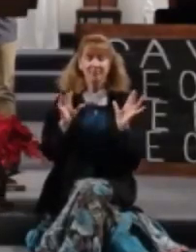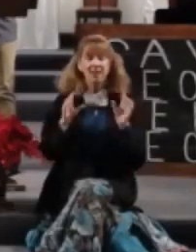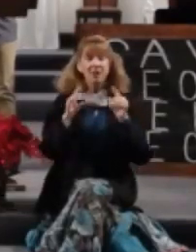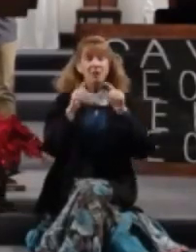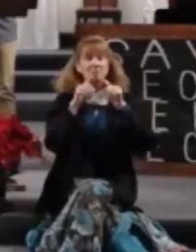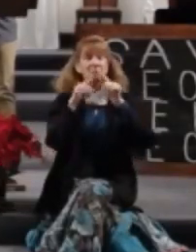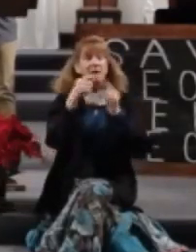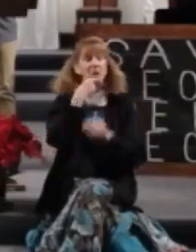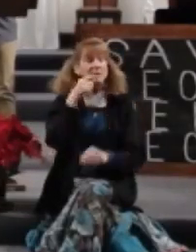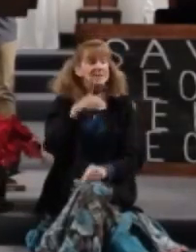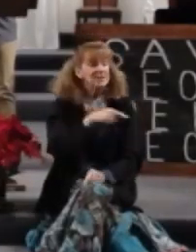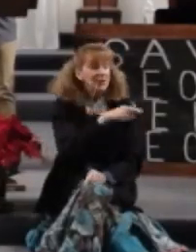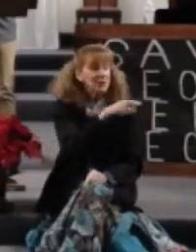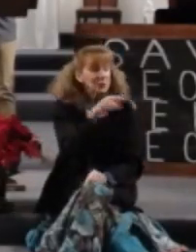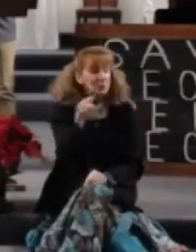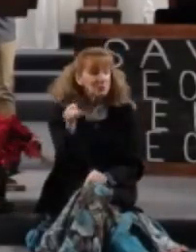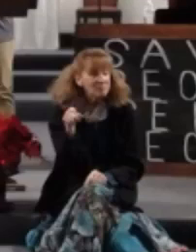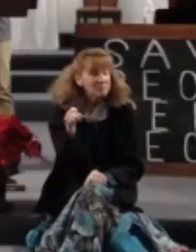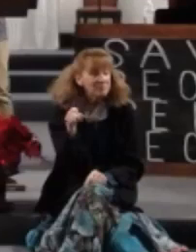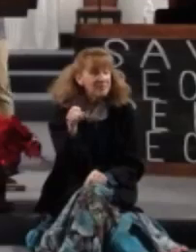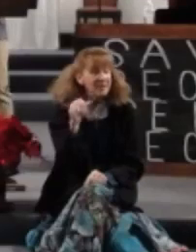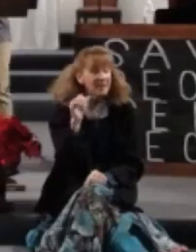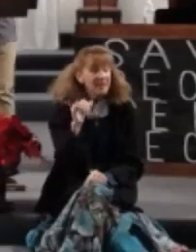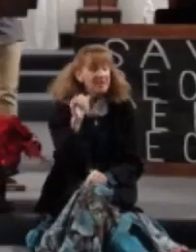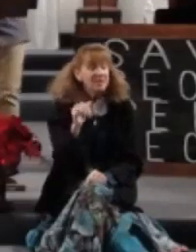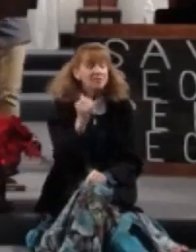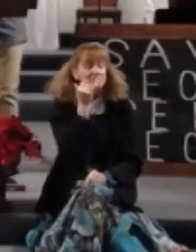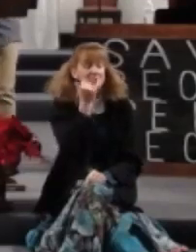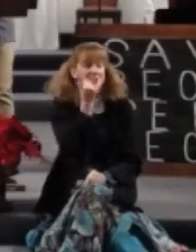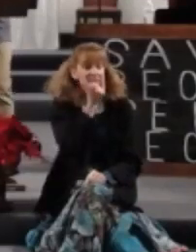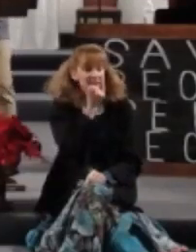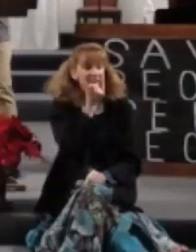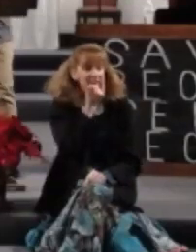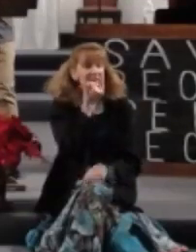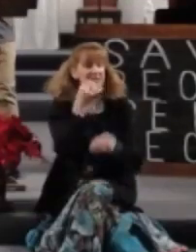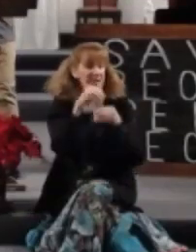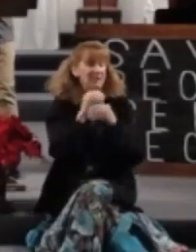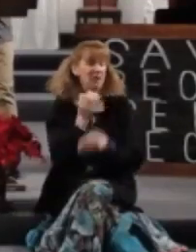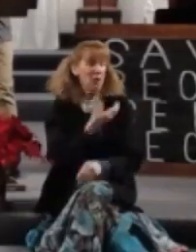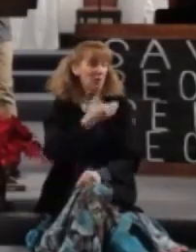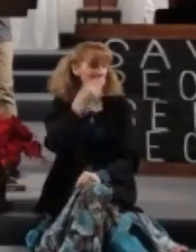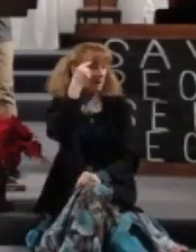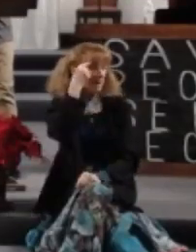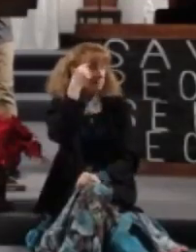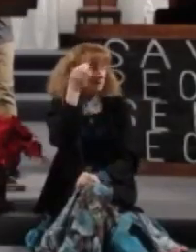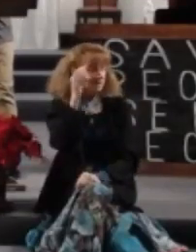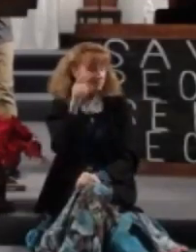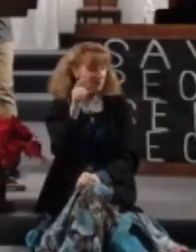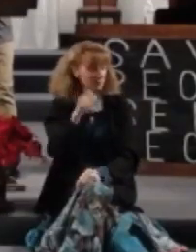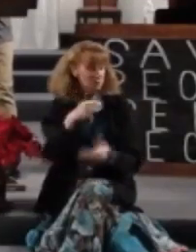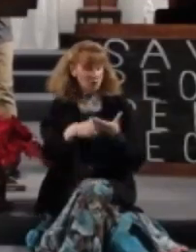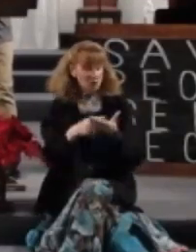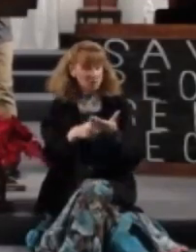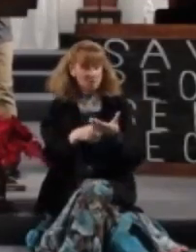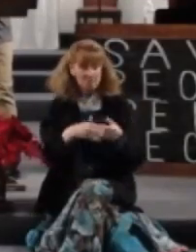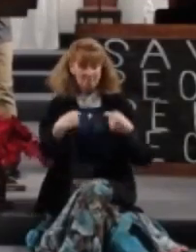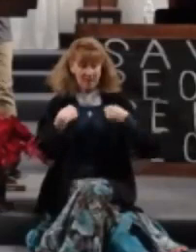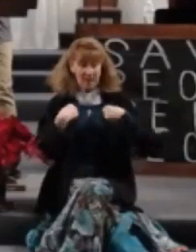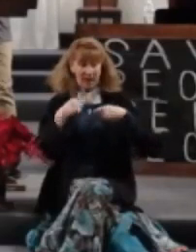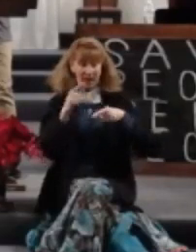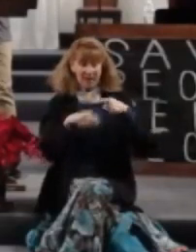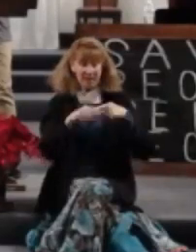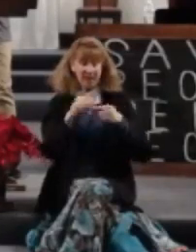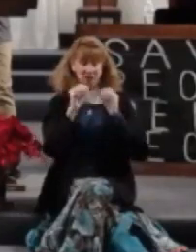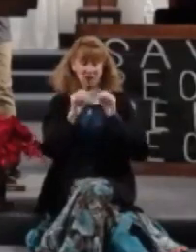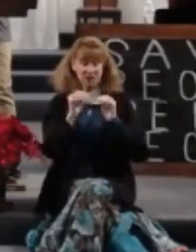you, there's a fatal flaw to that argument. If I were to argue that I can't teach because I don't